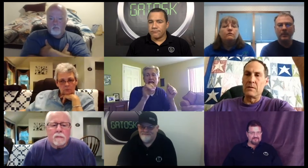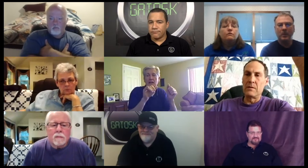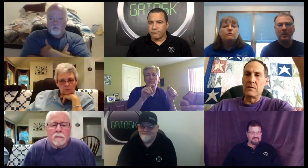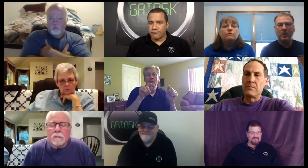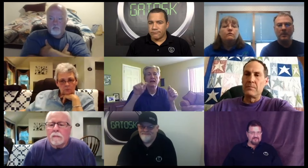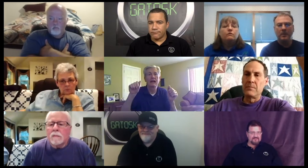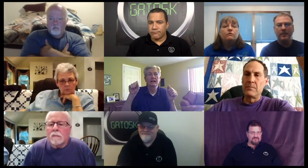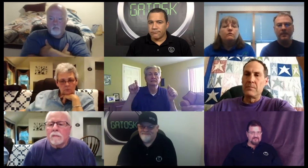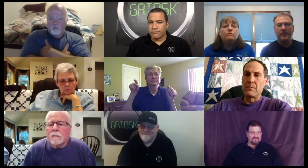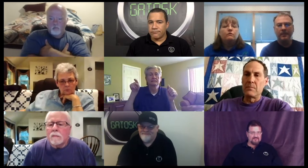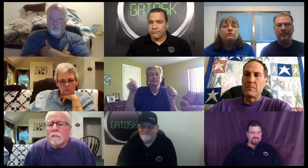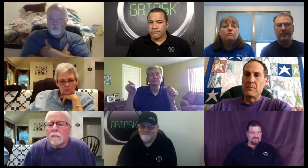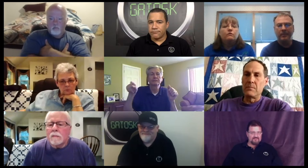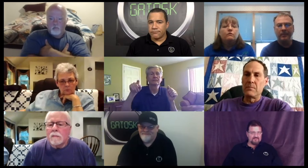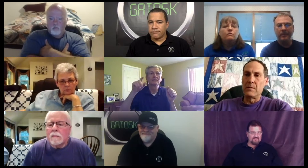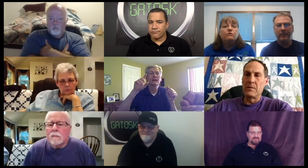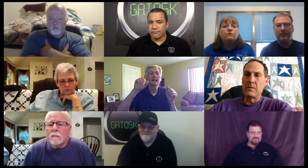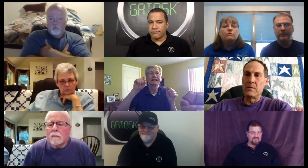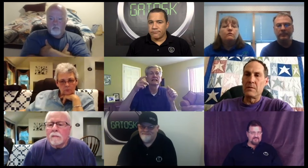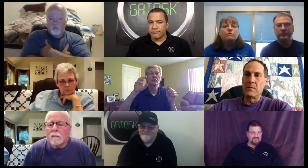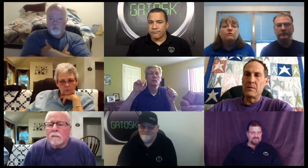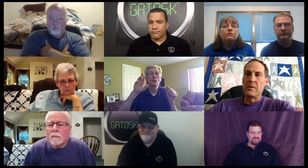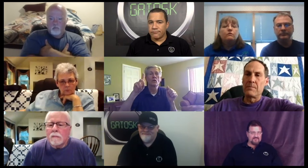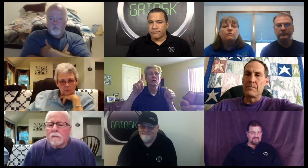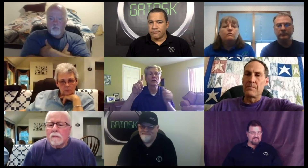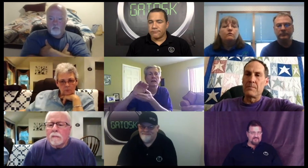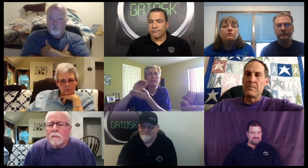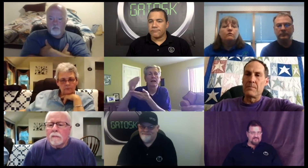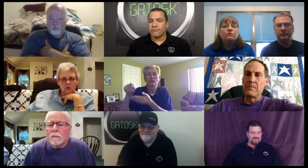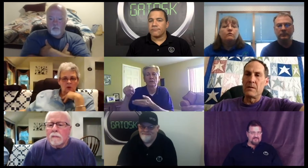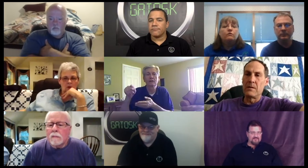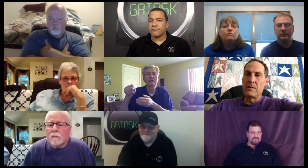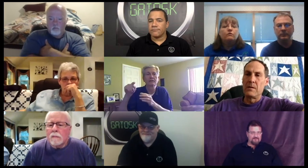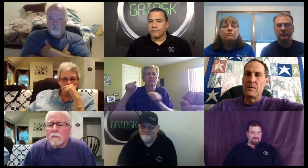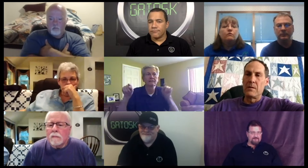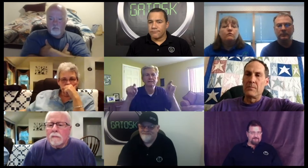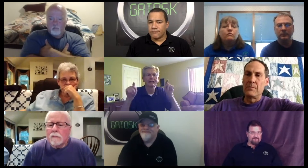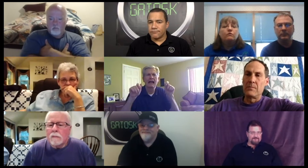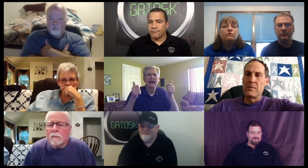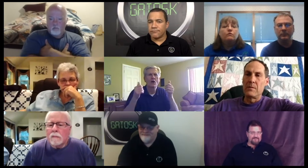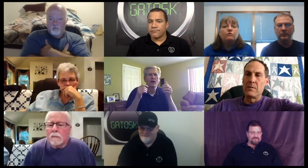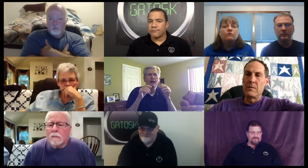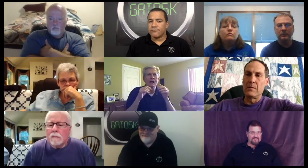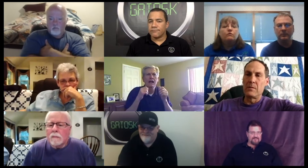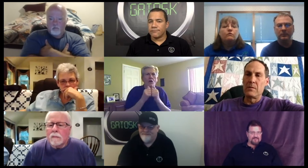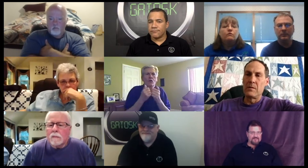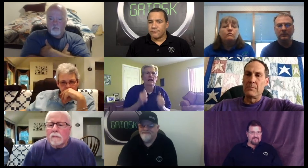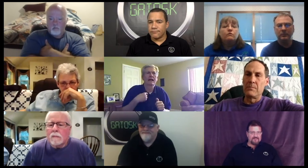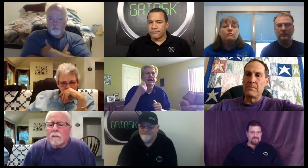if it's all together, like same as text board amount? How can